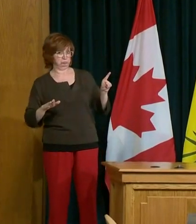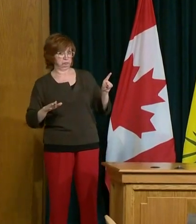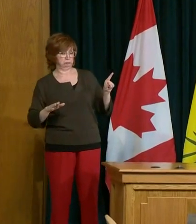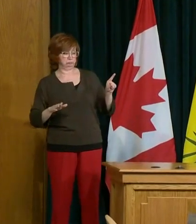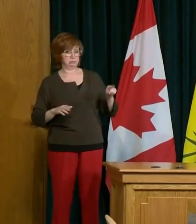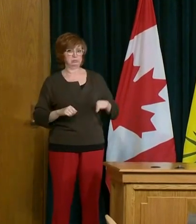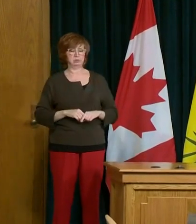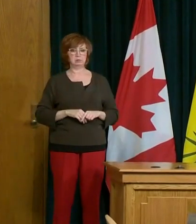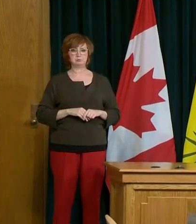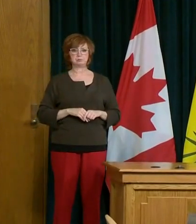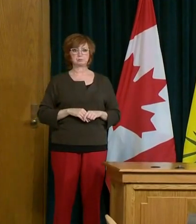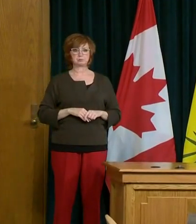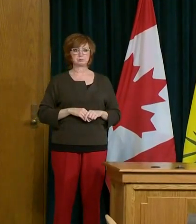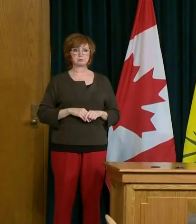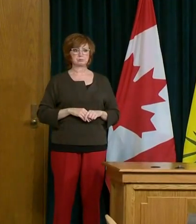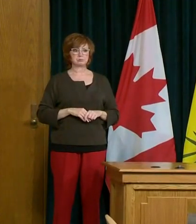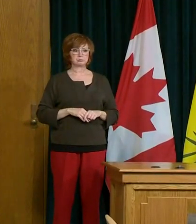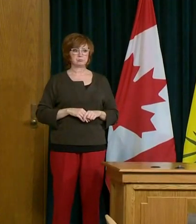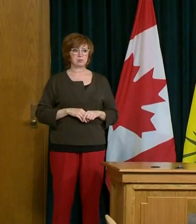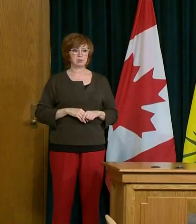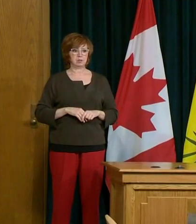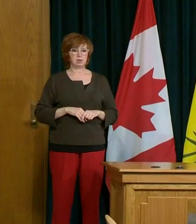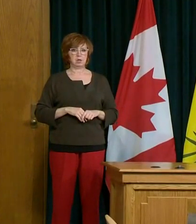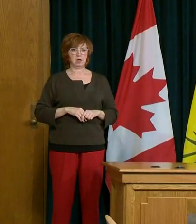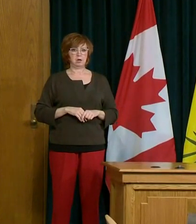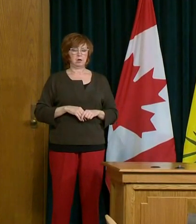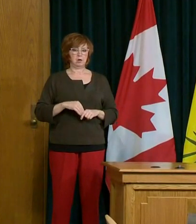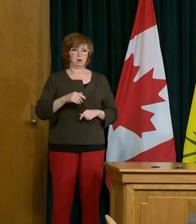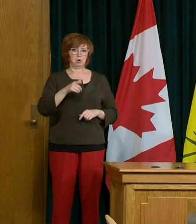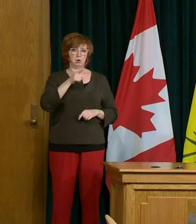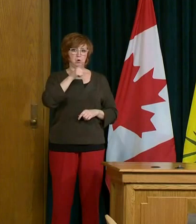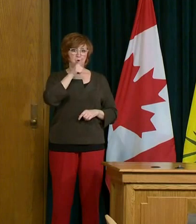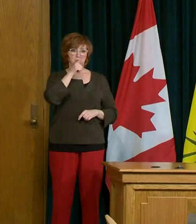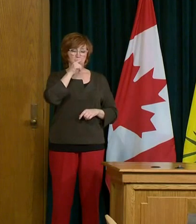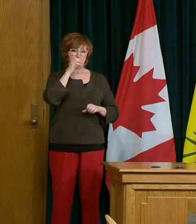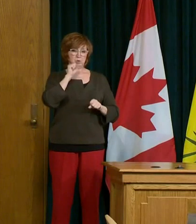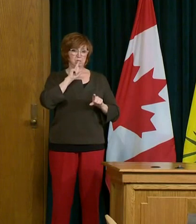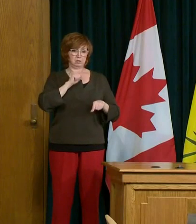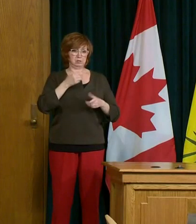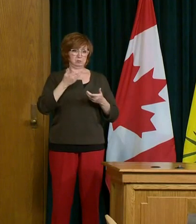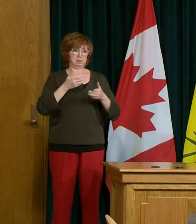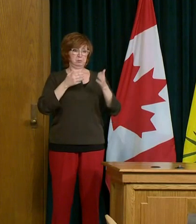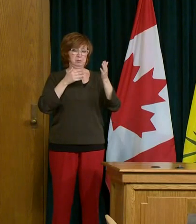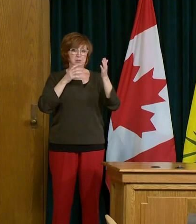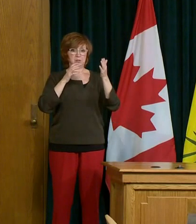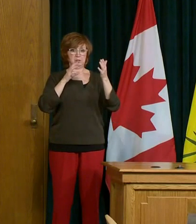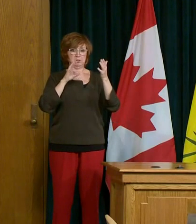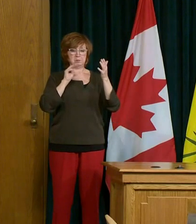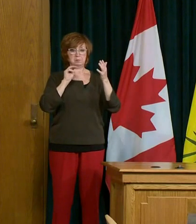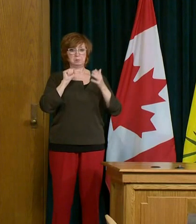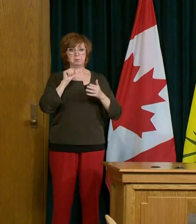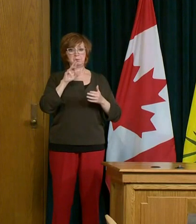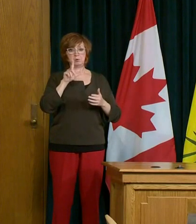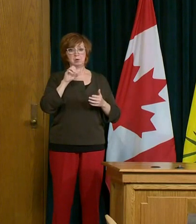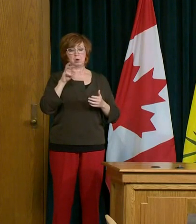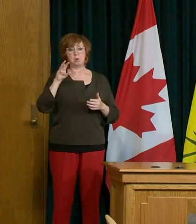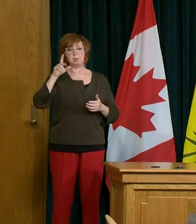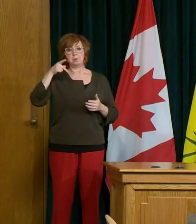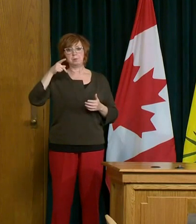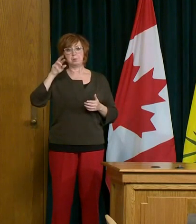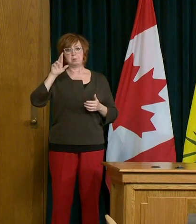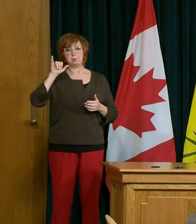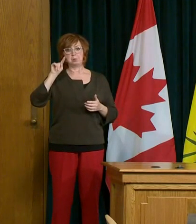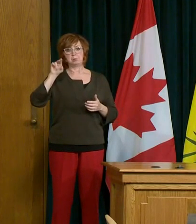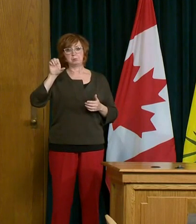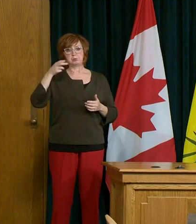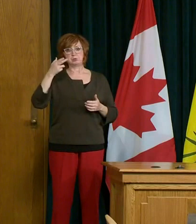if perhaps Mr. Pritchard might know that, might have some idea of the kinds of movements that are going on inside the